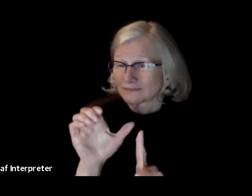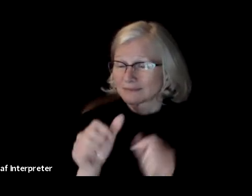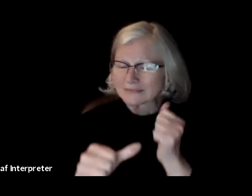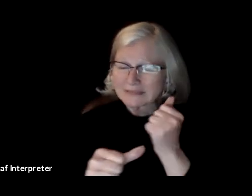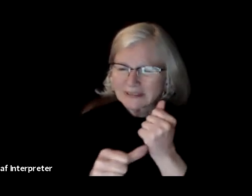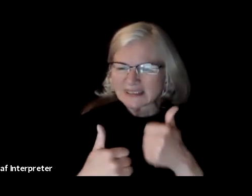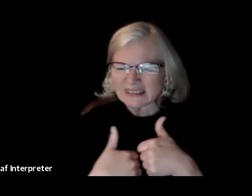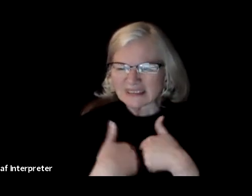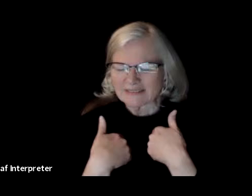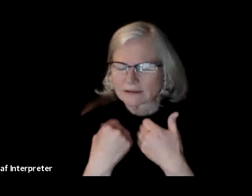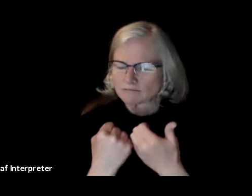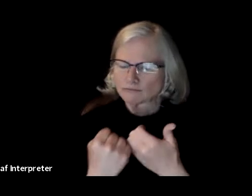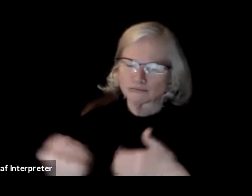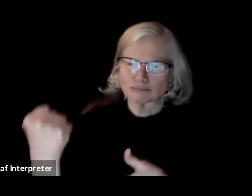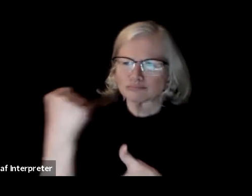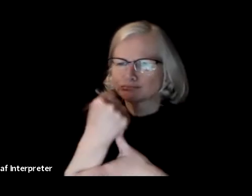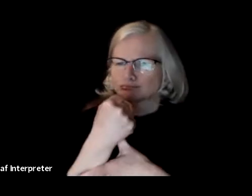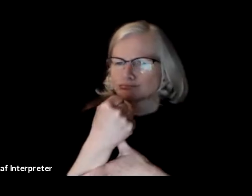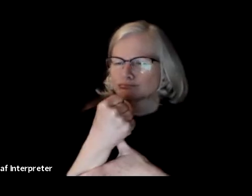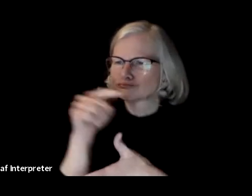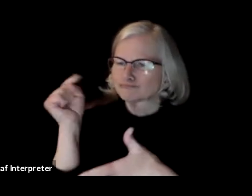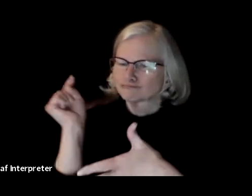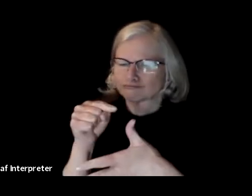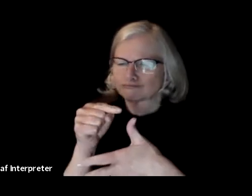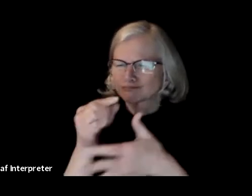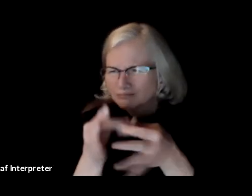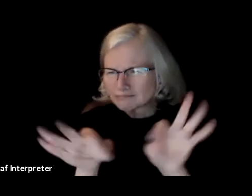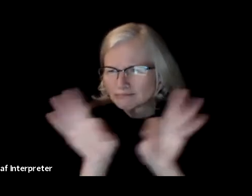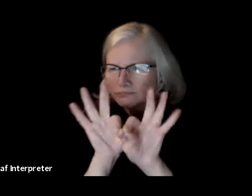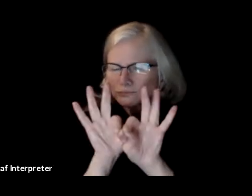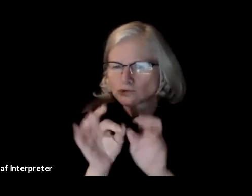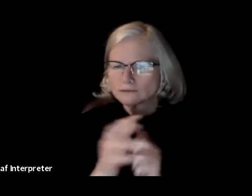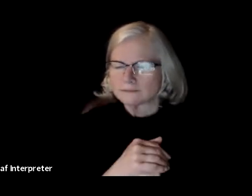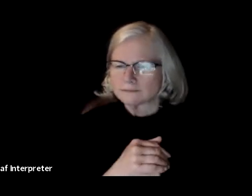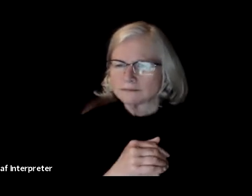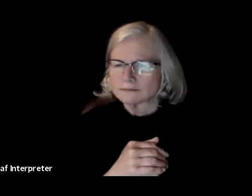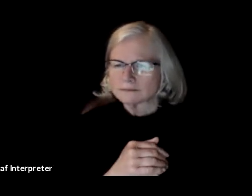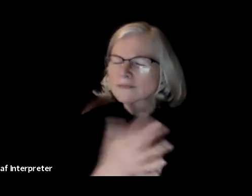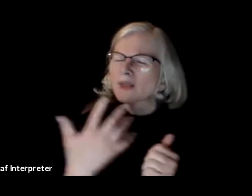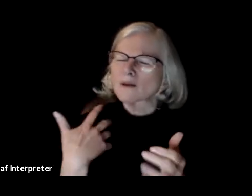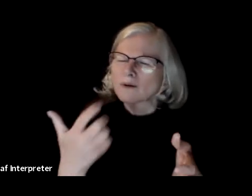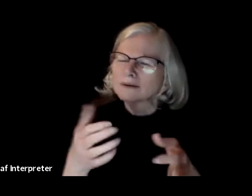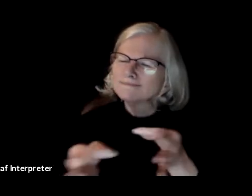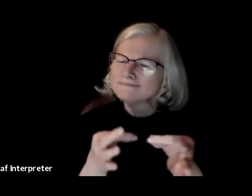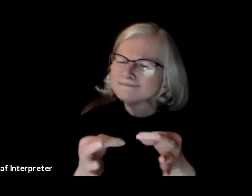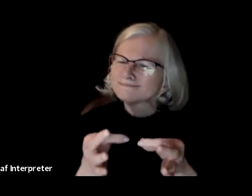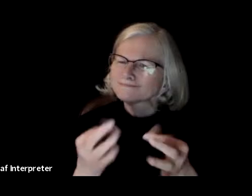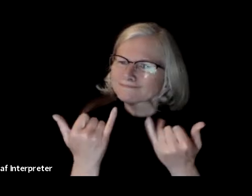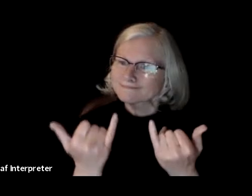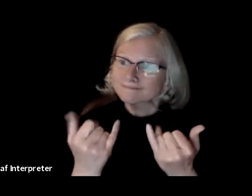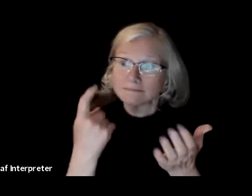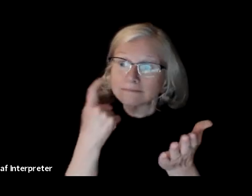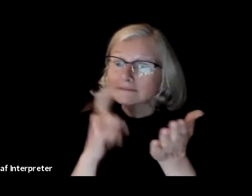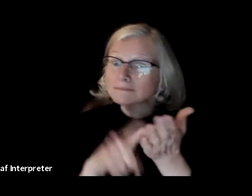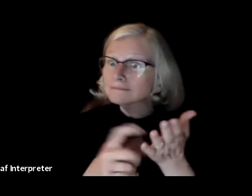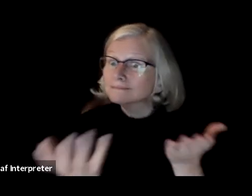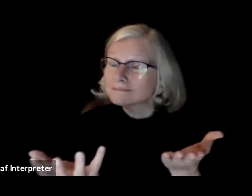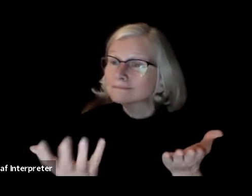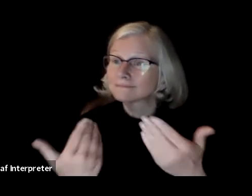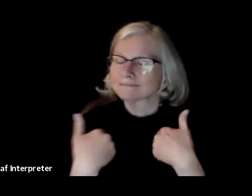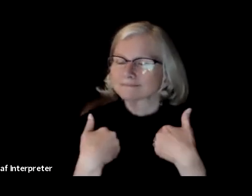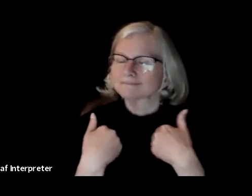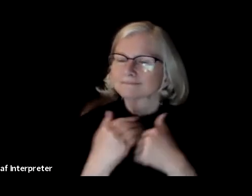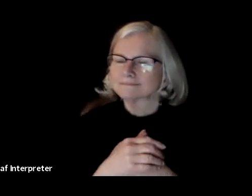continued vaccination. So we want to talk a little bit today and acknowledge the fact that there certainly are reasons